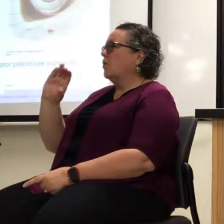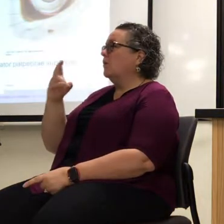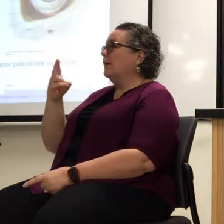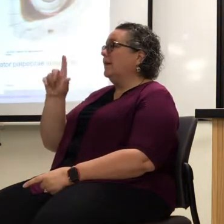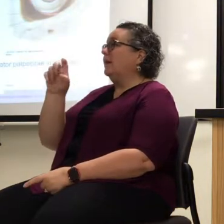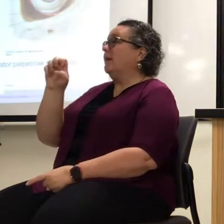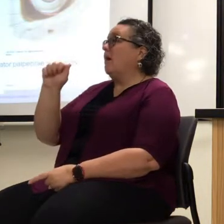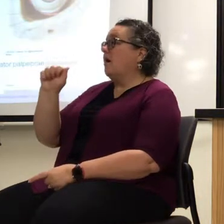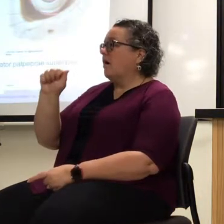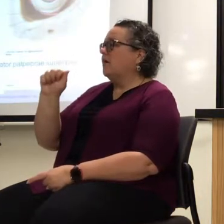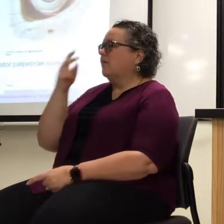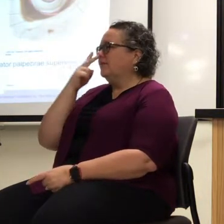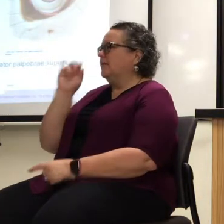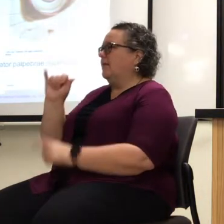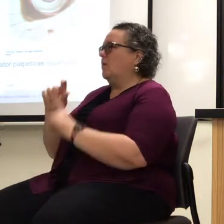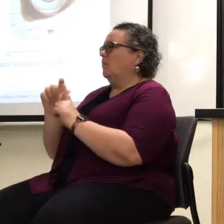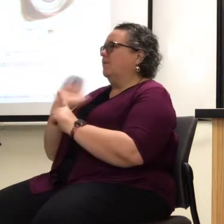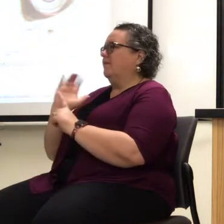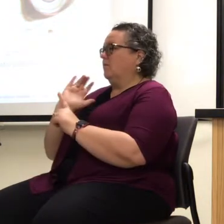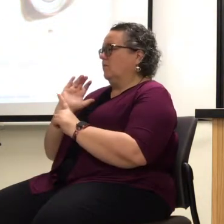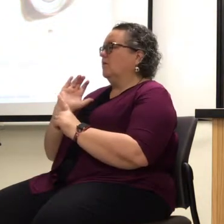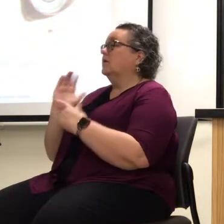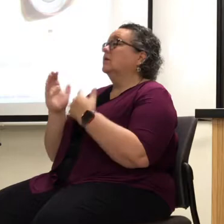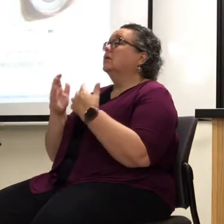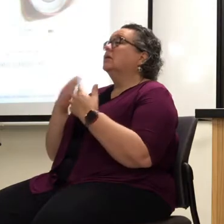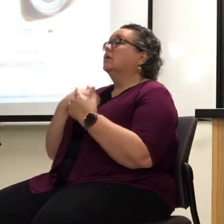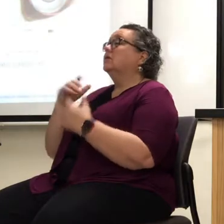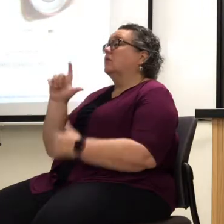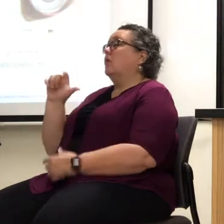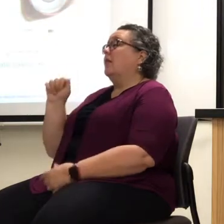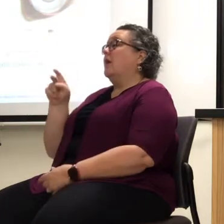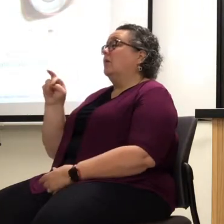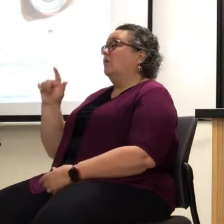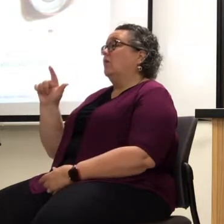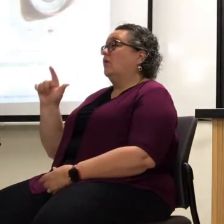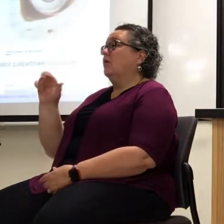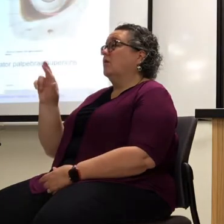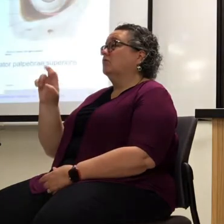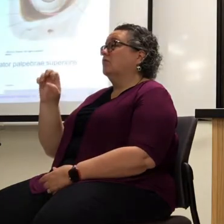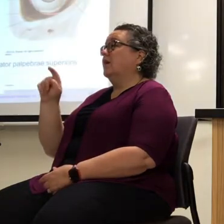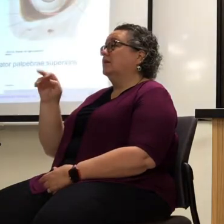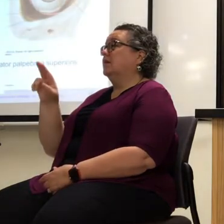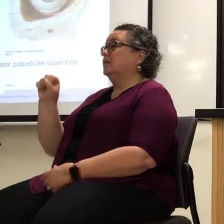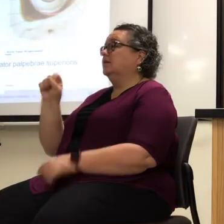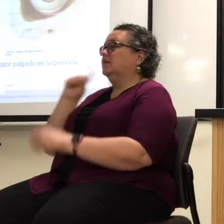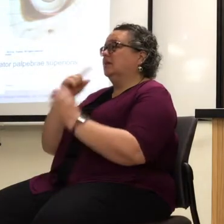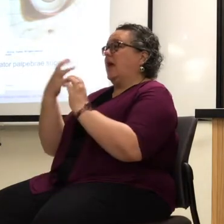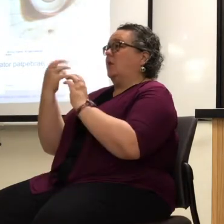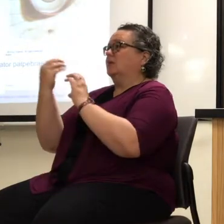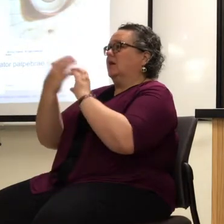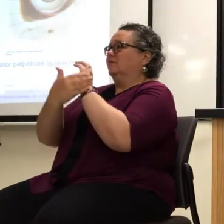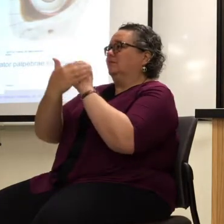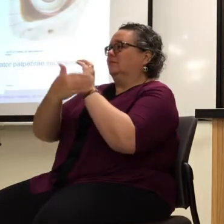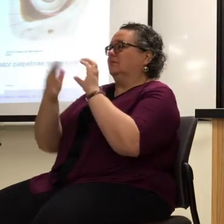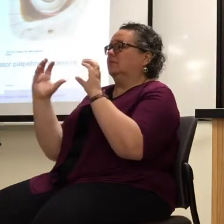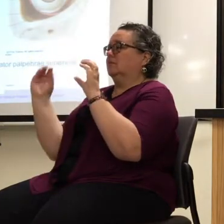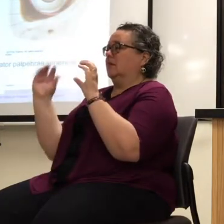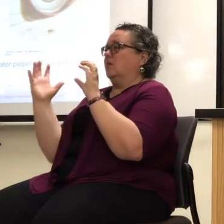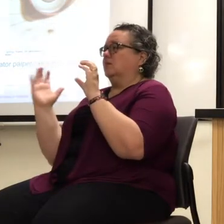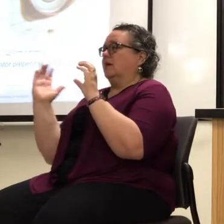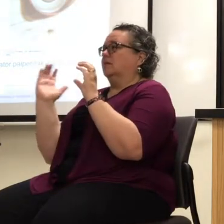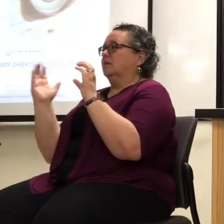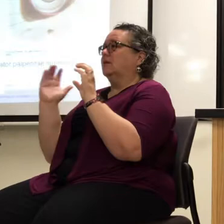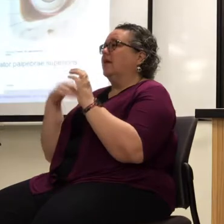And lateral rectus, cranial nerve 6, the nerve's name is abducens.